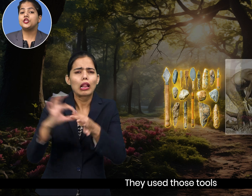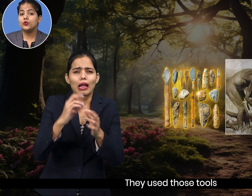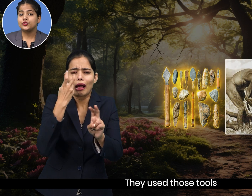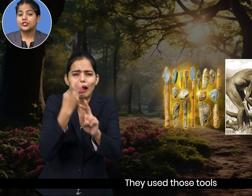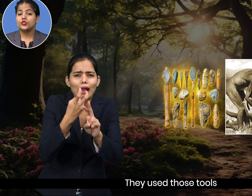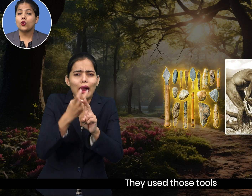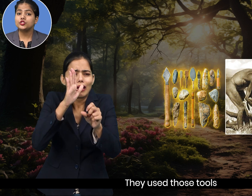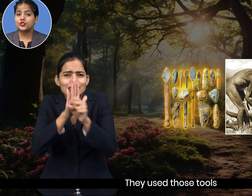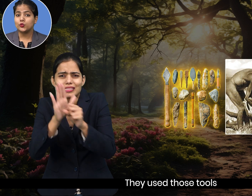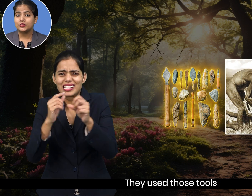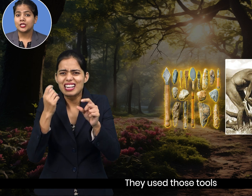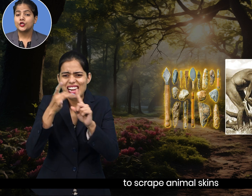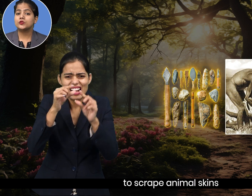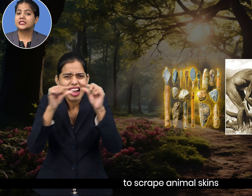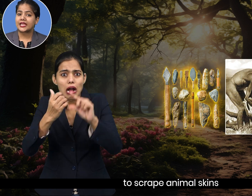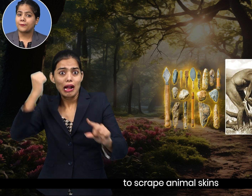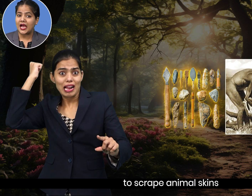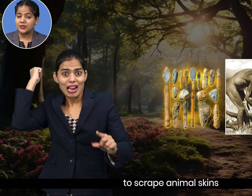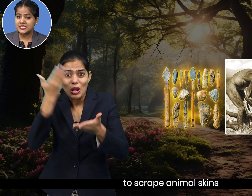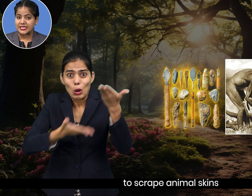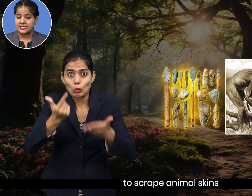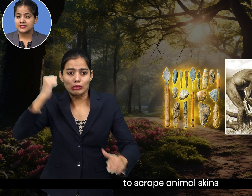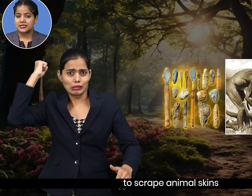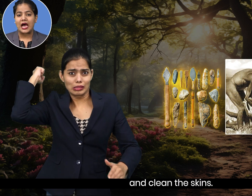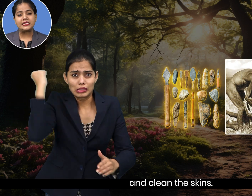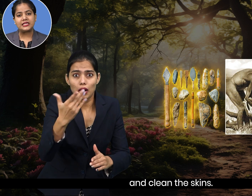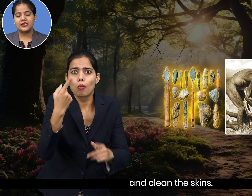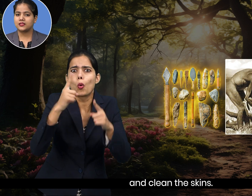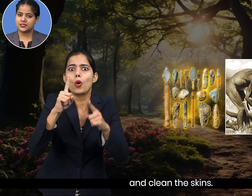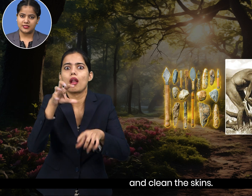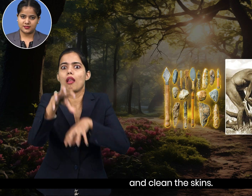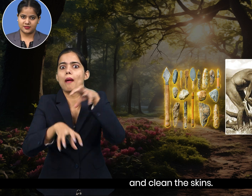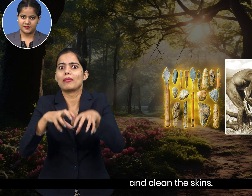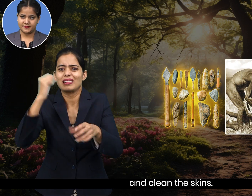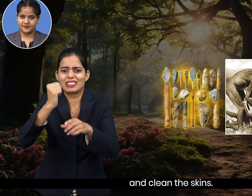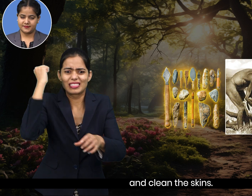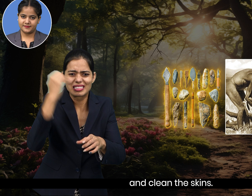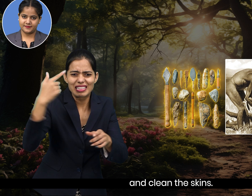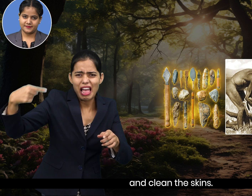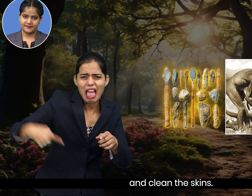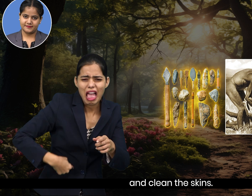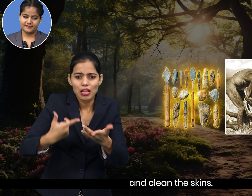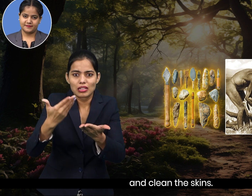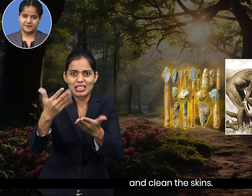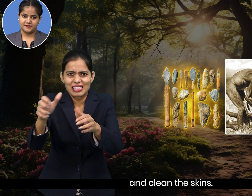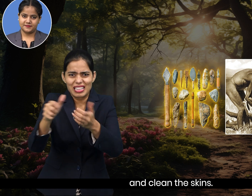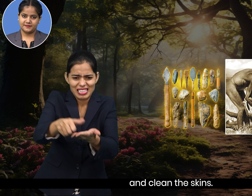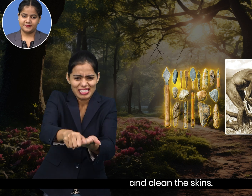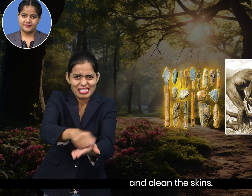They used those tools to scrape animal skins and clean the skins.